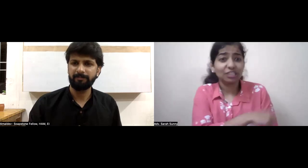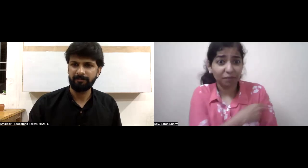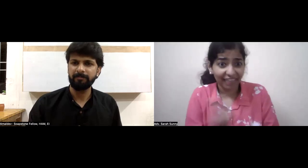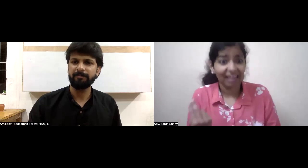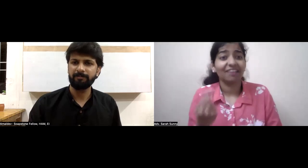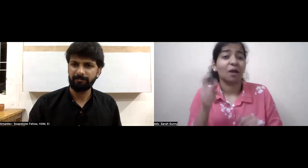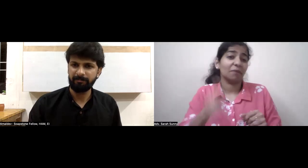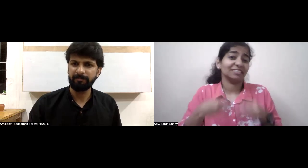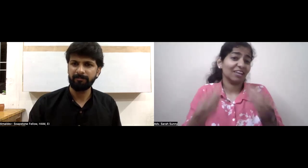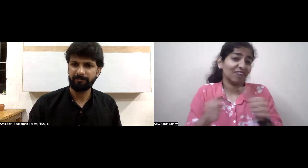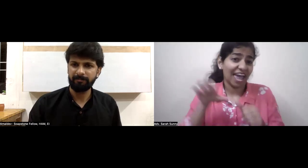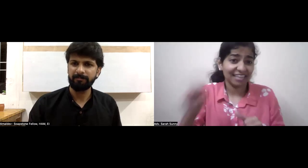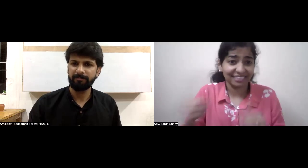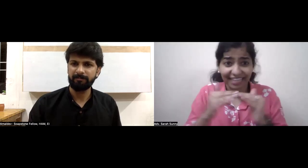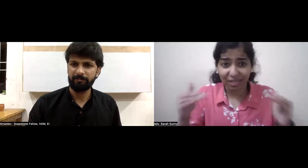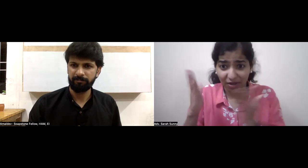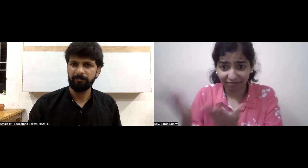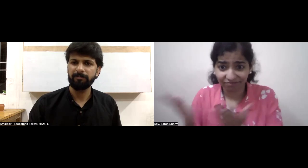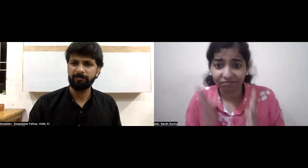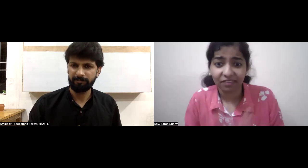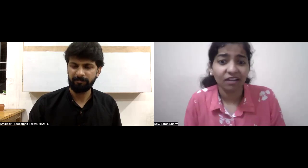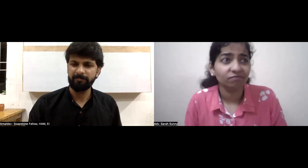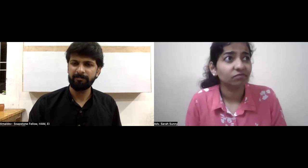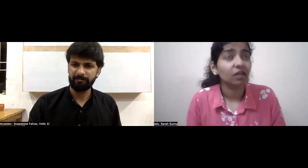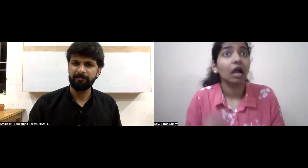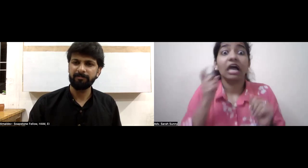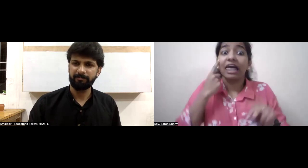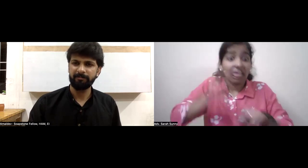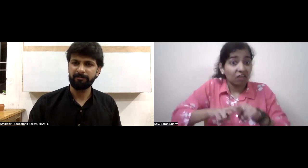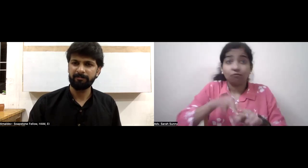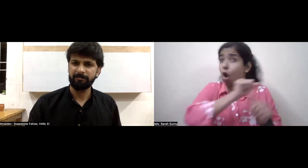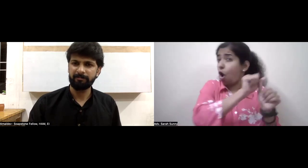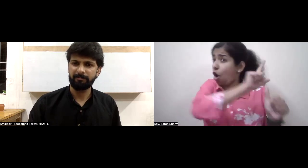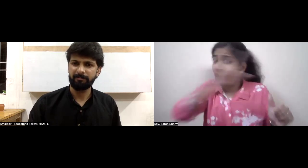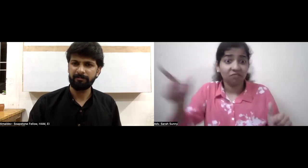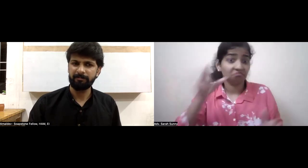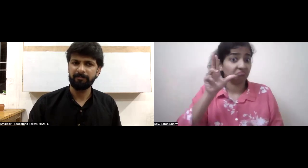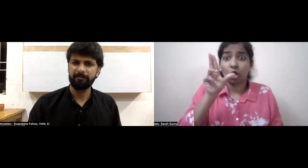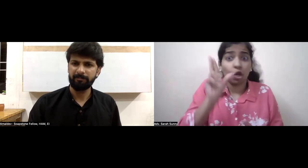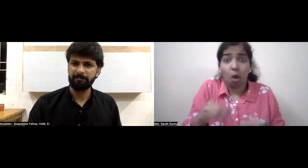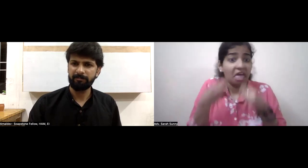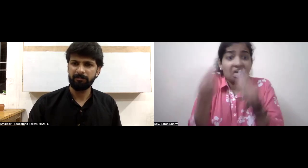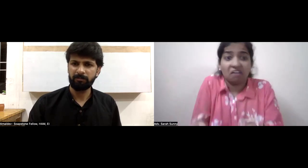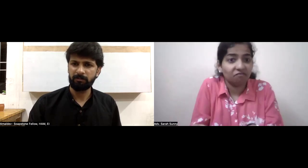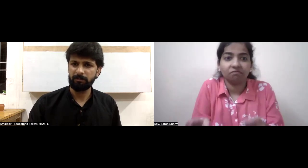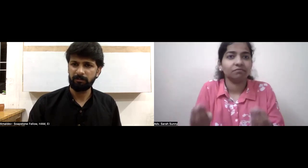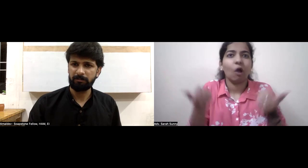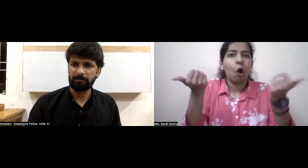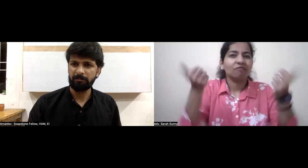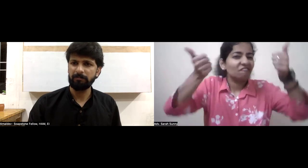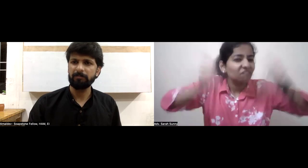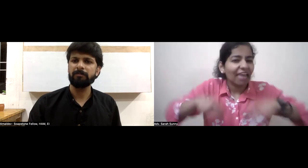Be it government offices or hospitals, accessibility in the form of interpreters should be given for the